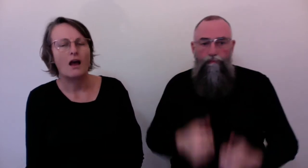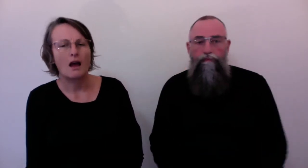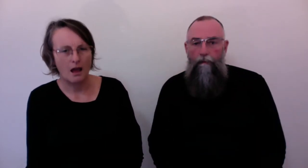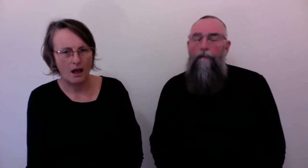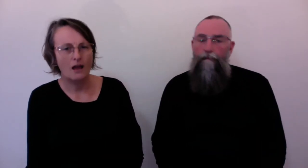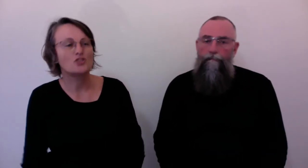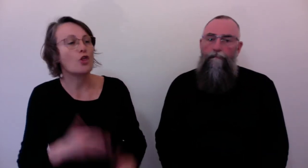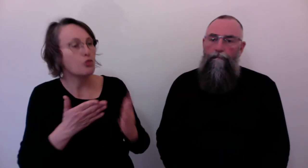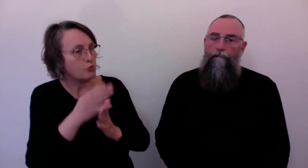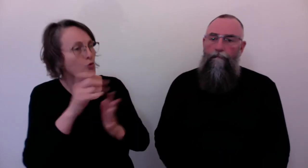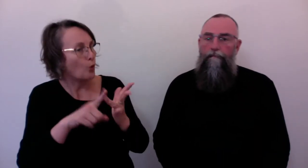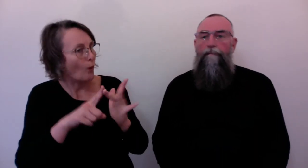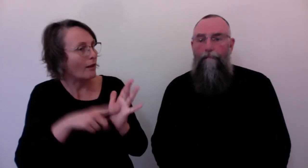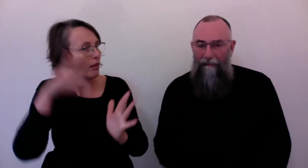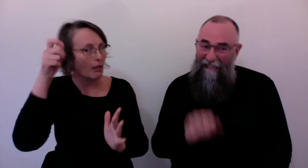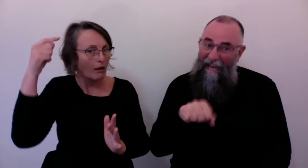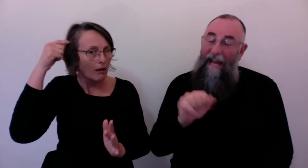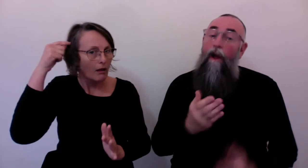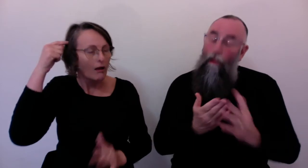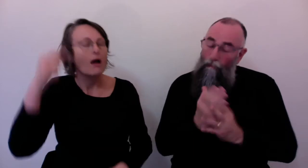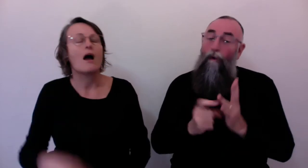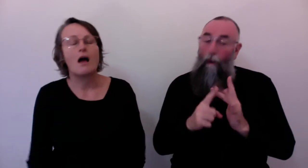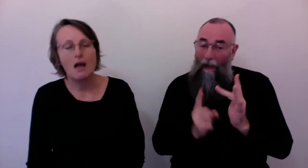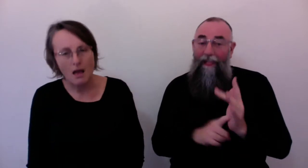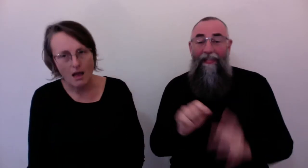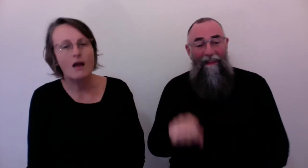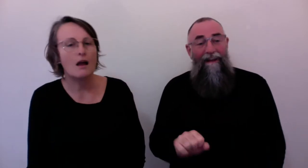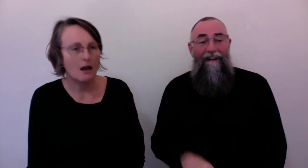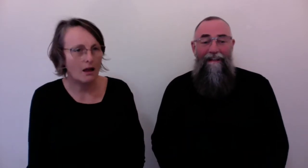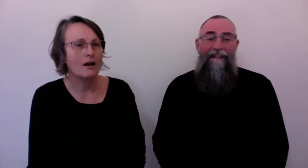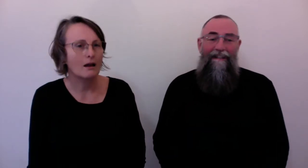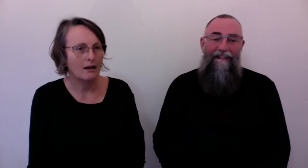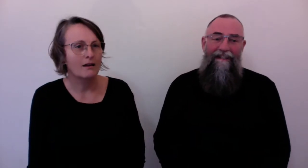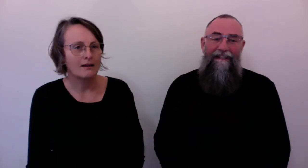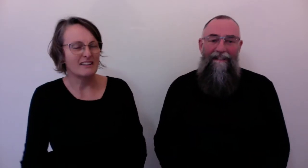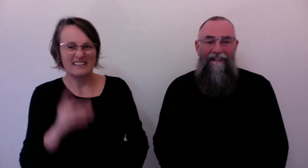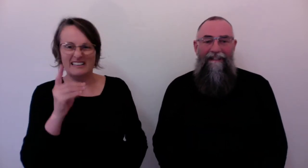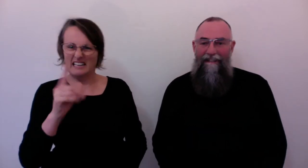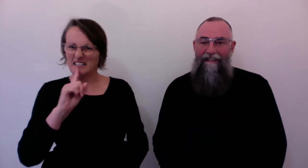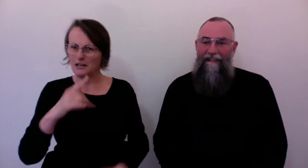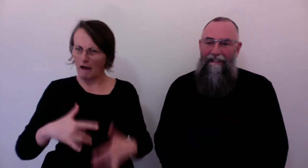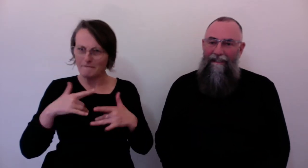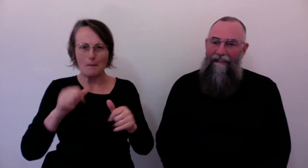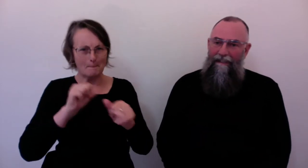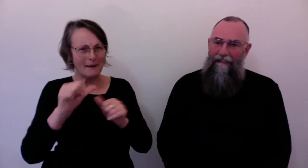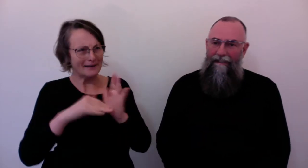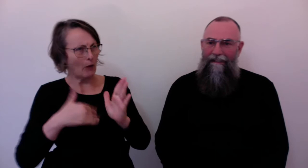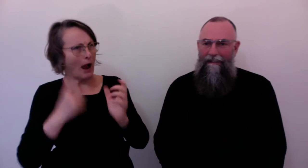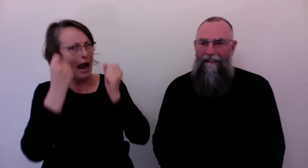Yeah. Get it? That's interesting. Yeah. Good describing Well, of it hey, as well. I Thank feel you, so thank much you. more knowledge around this, Mm. Yeah. more so than Googling. I obviously